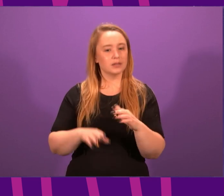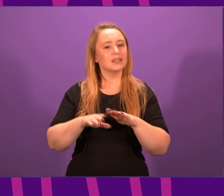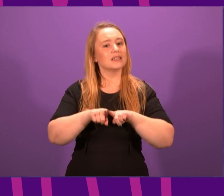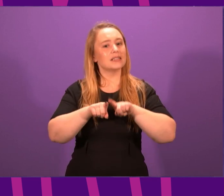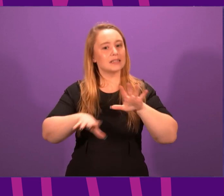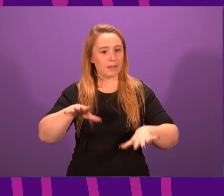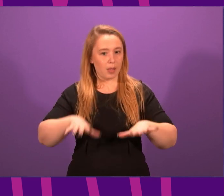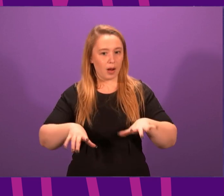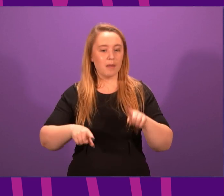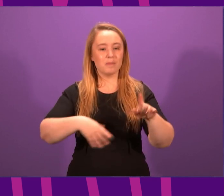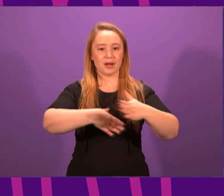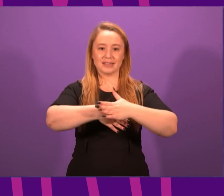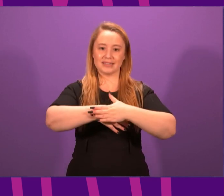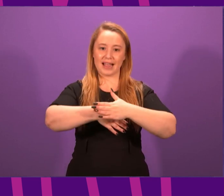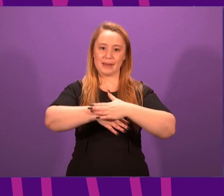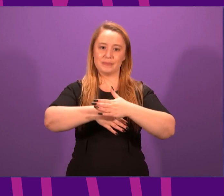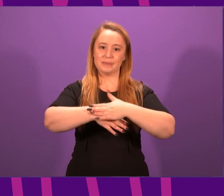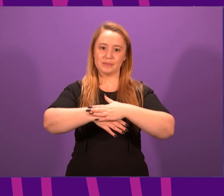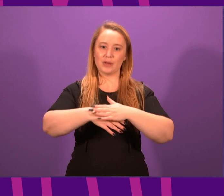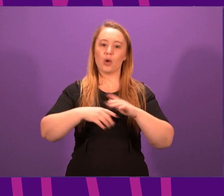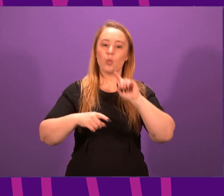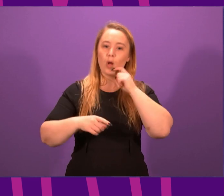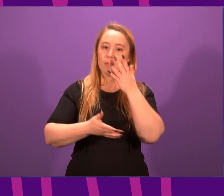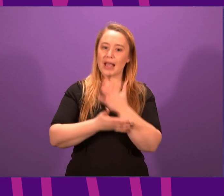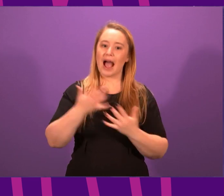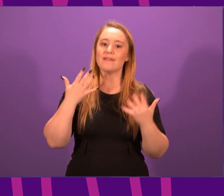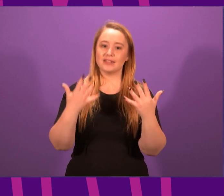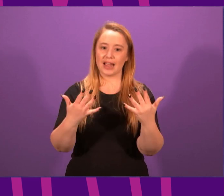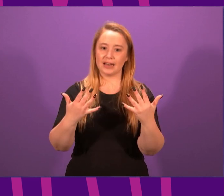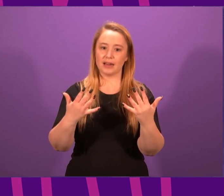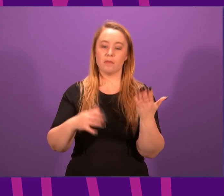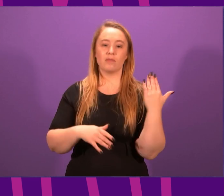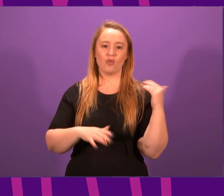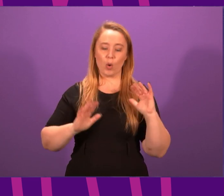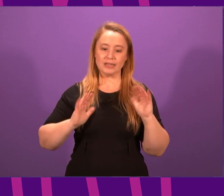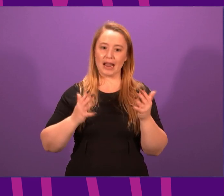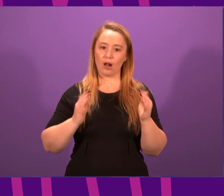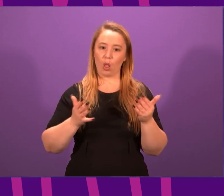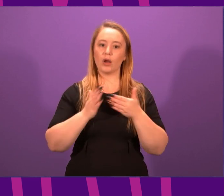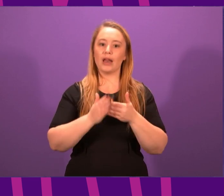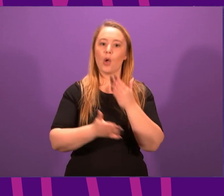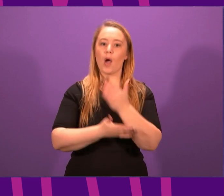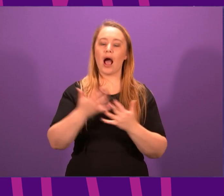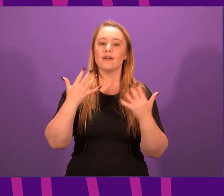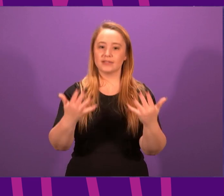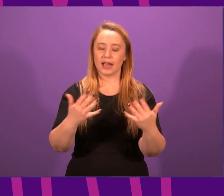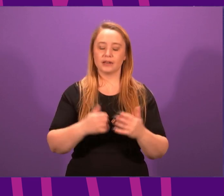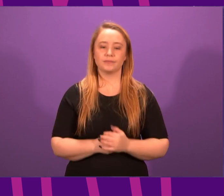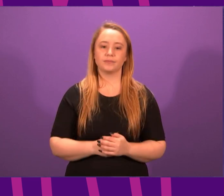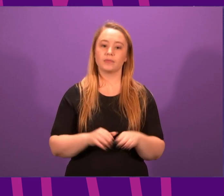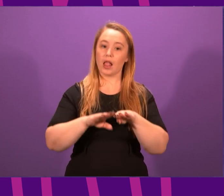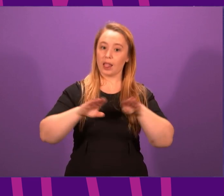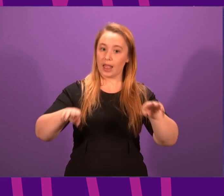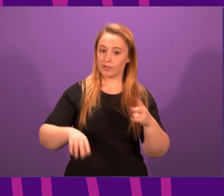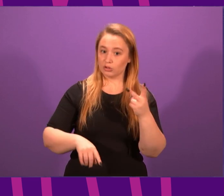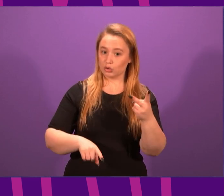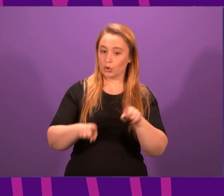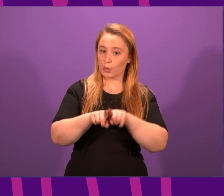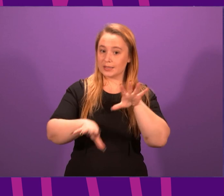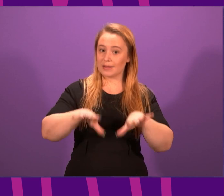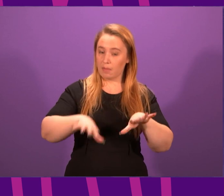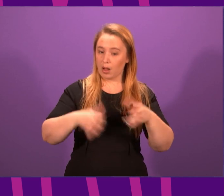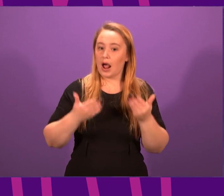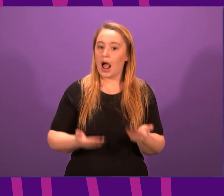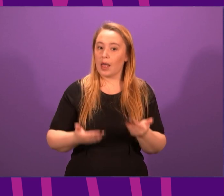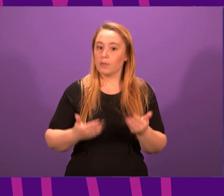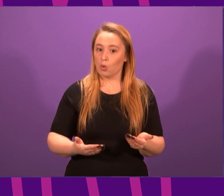but with a curfew closing time. However, that will be 10:30 rather than 10 p.m. Level two is broadly comparable to the restrictions currently